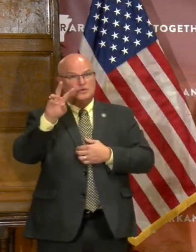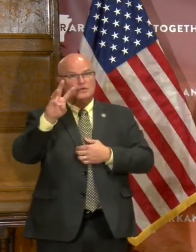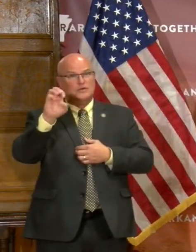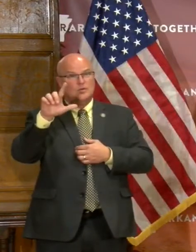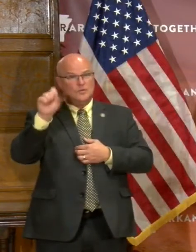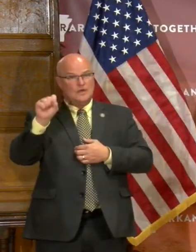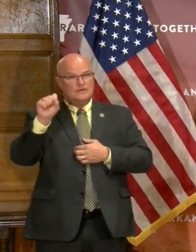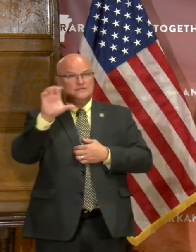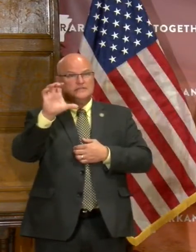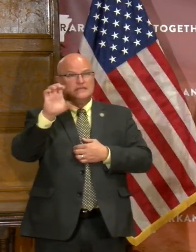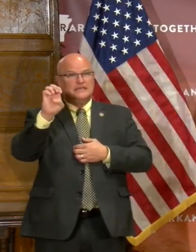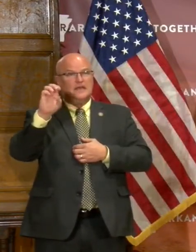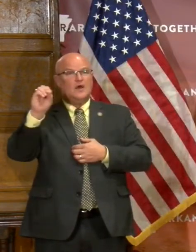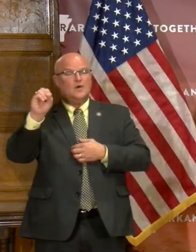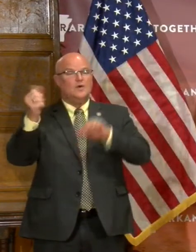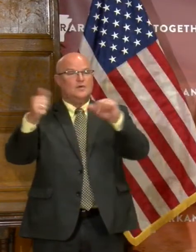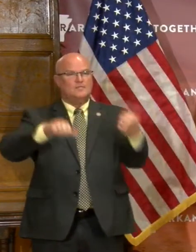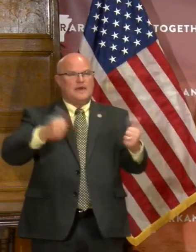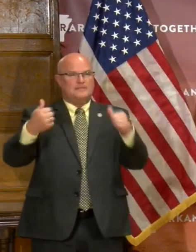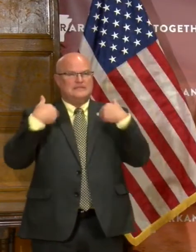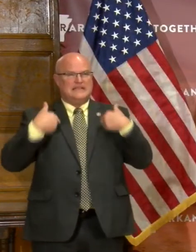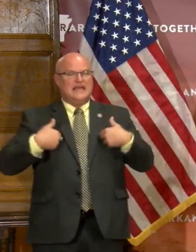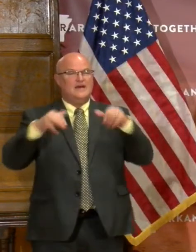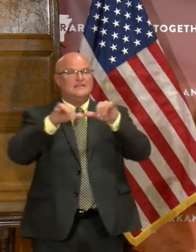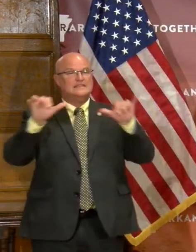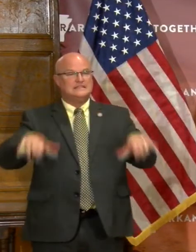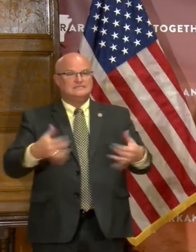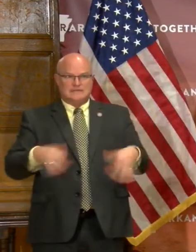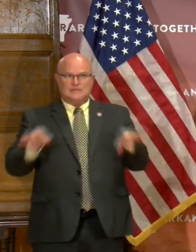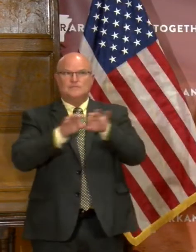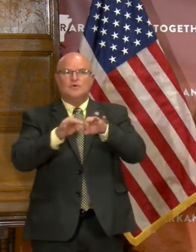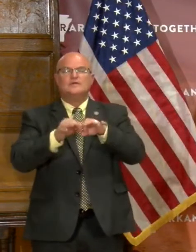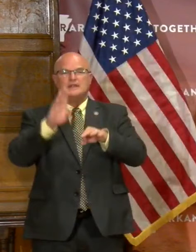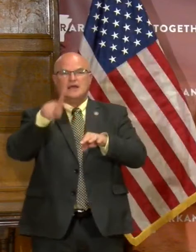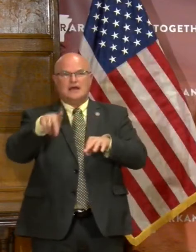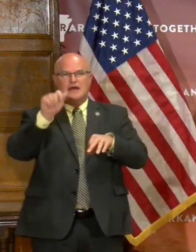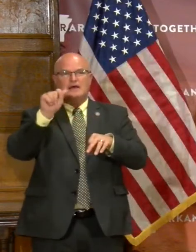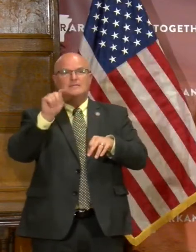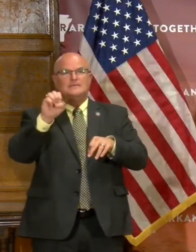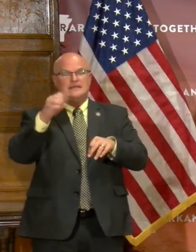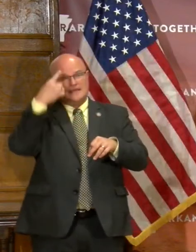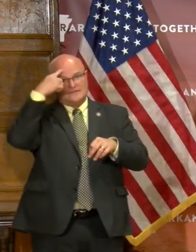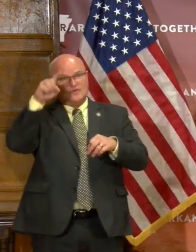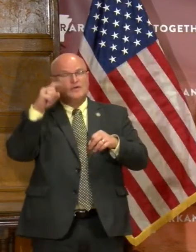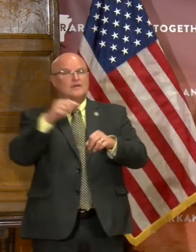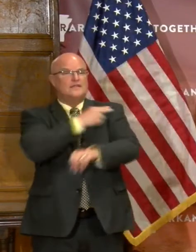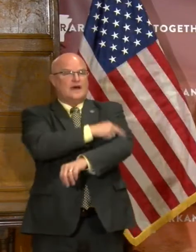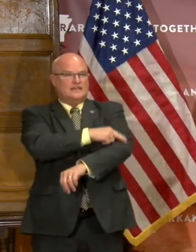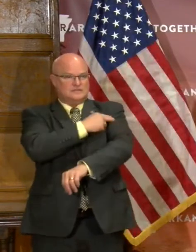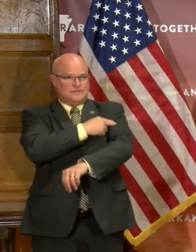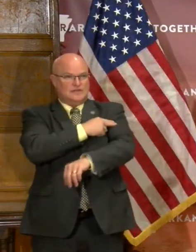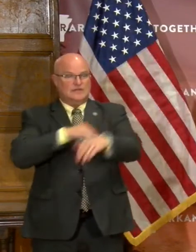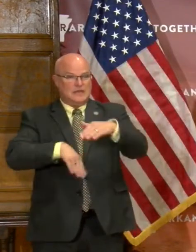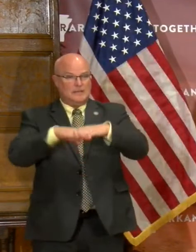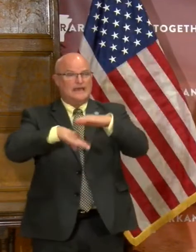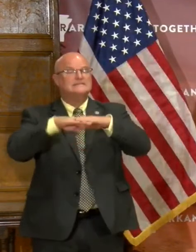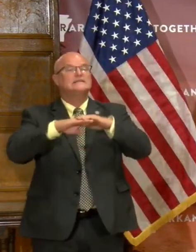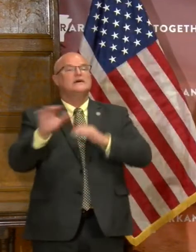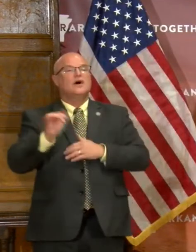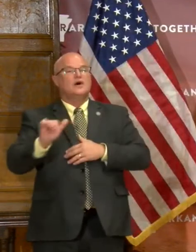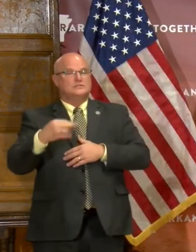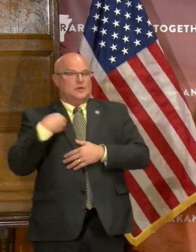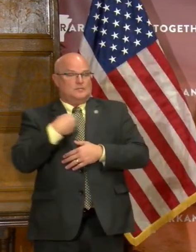the CEO of Baptist Health System, for an important update in terms of our hospital capacity. He's also